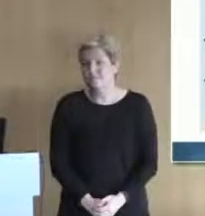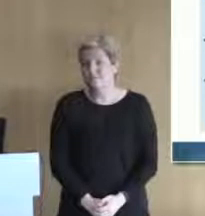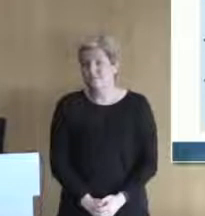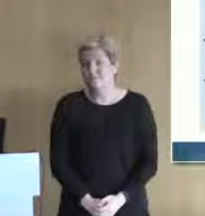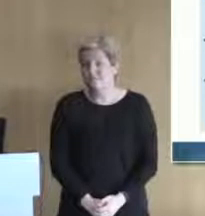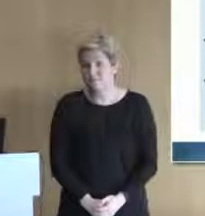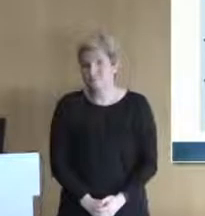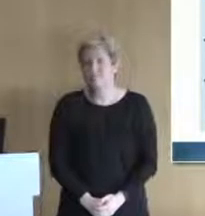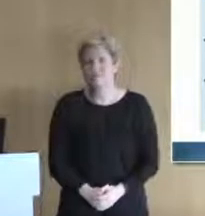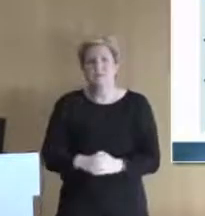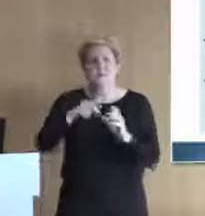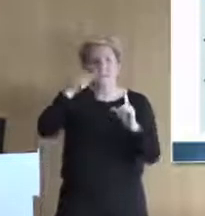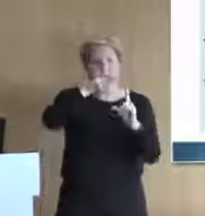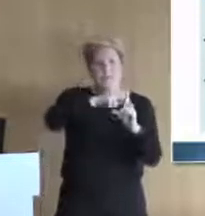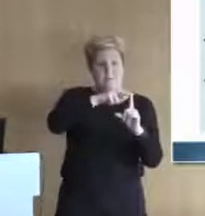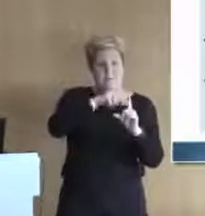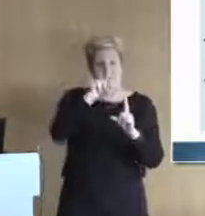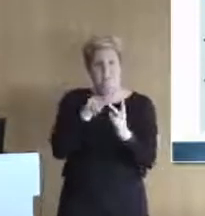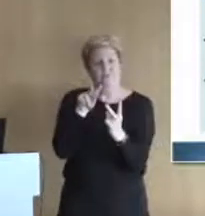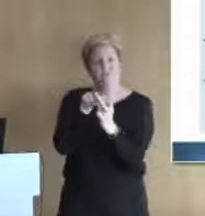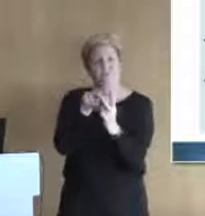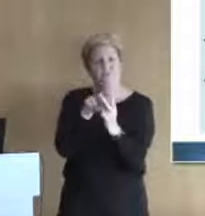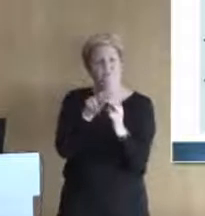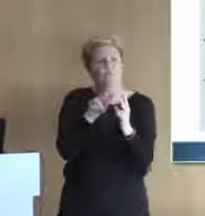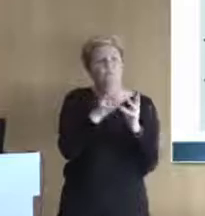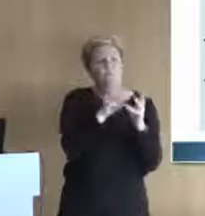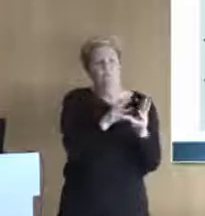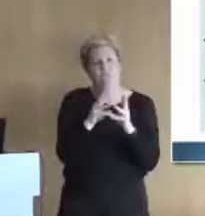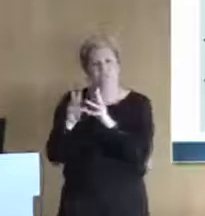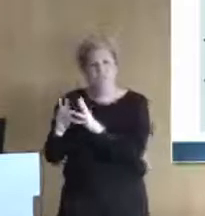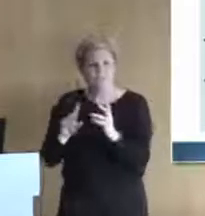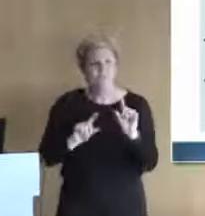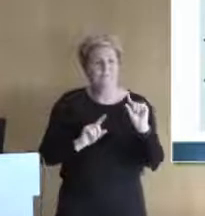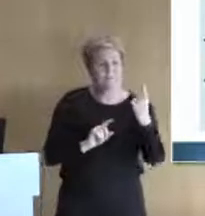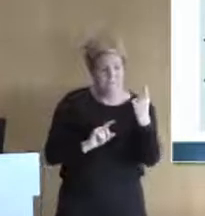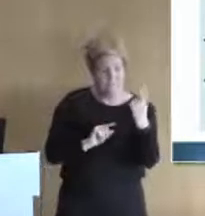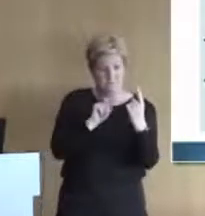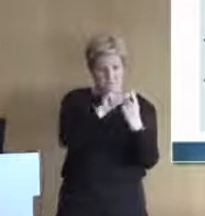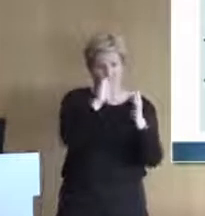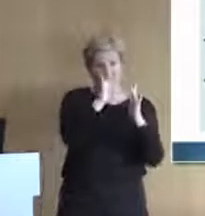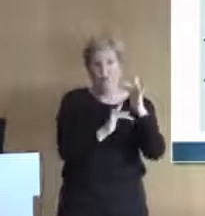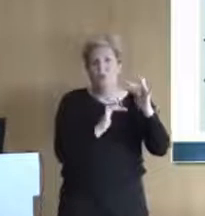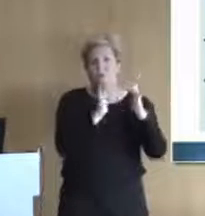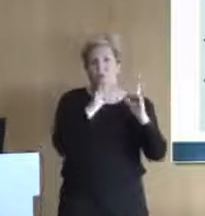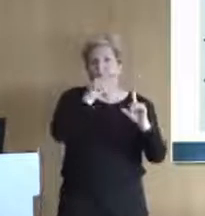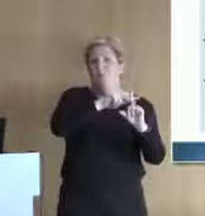questions about policy or eligibility, it's Natasha's team that arbitrates those.